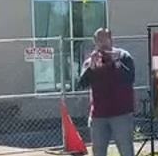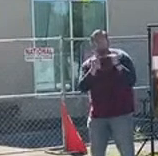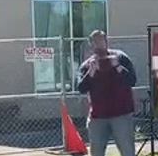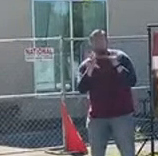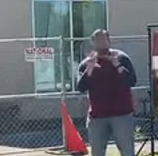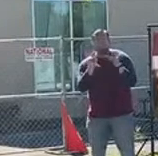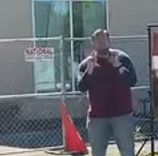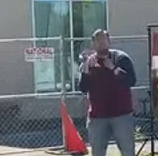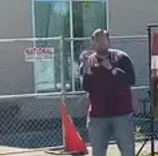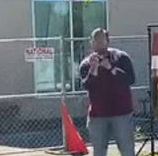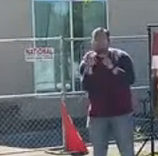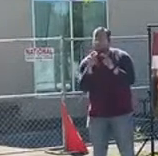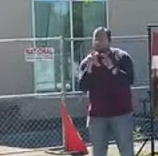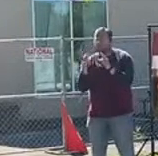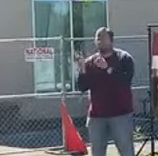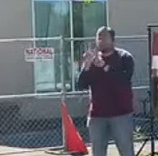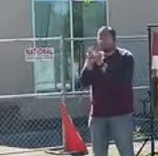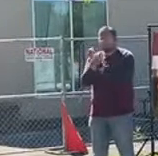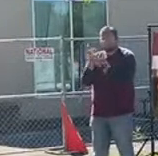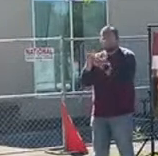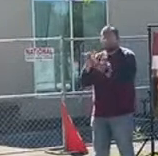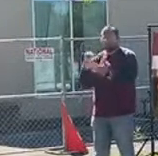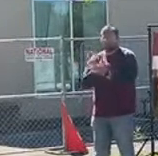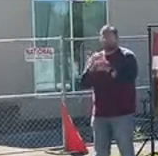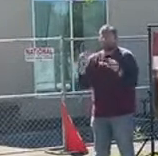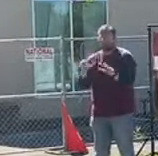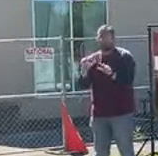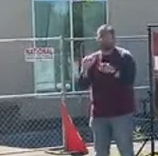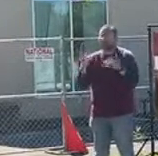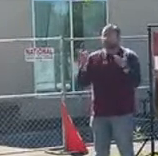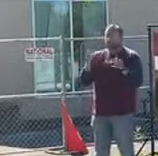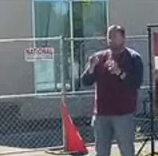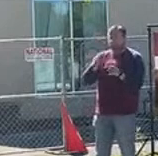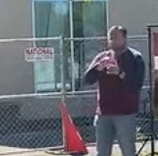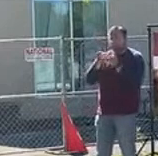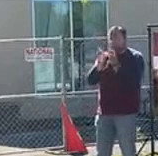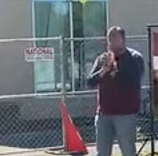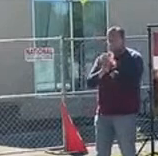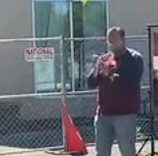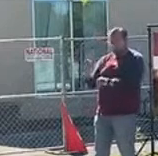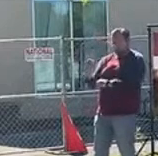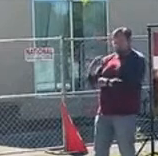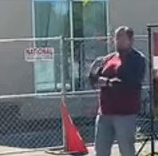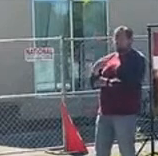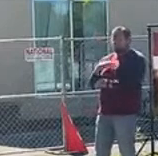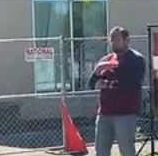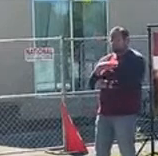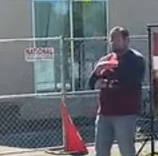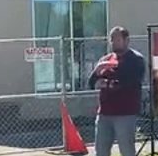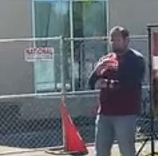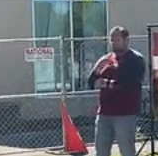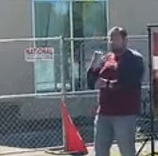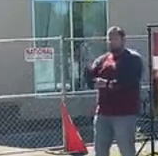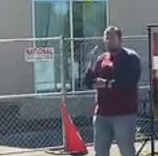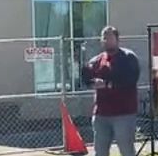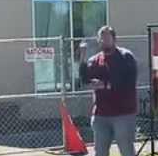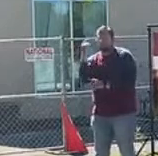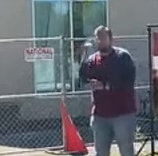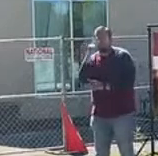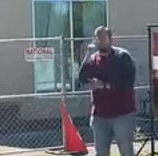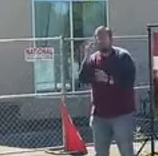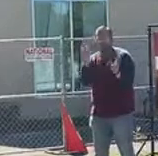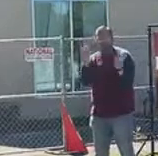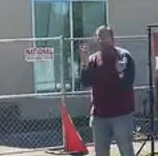it to everything that we do. And so when I was asked that originally, I used to always think of this common